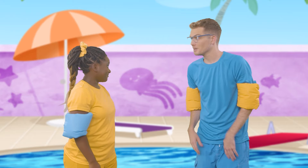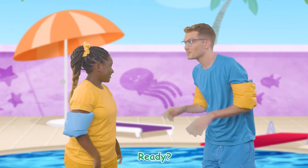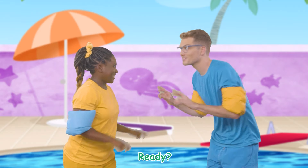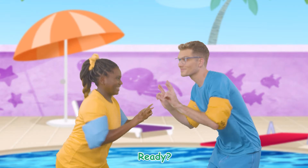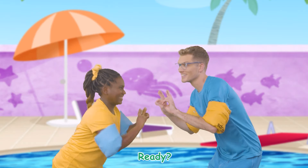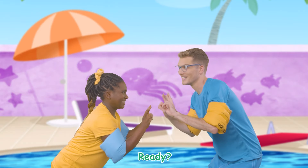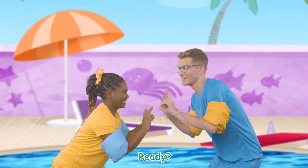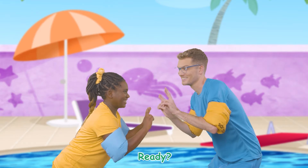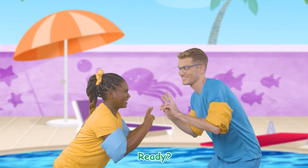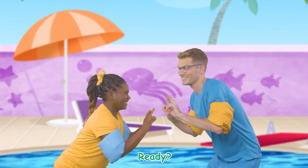Ready?